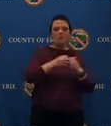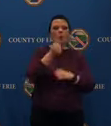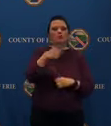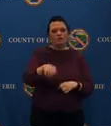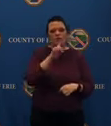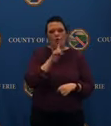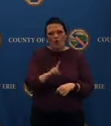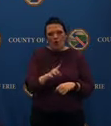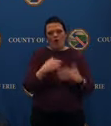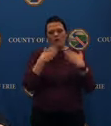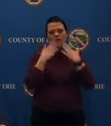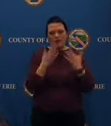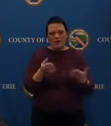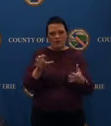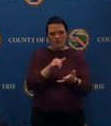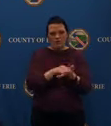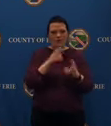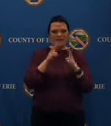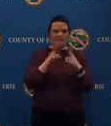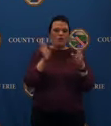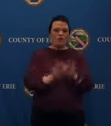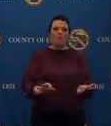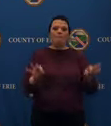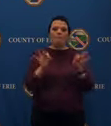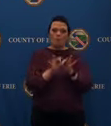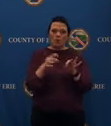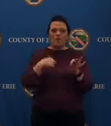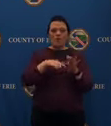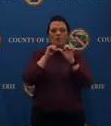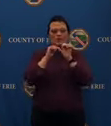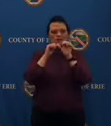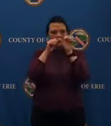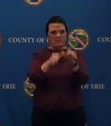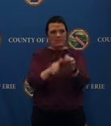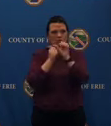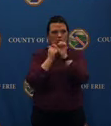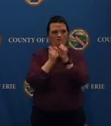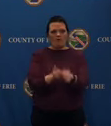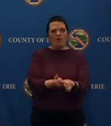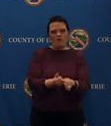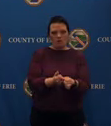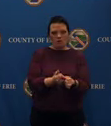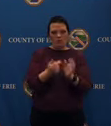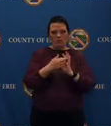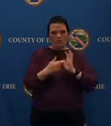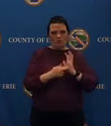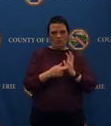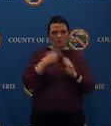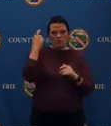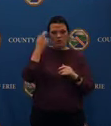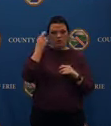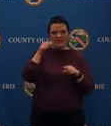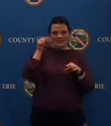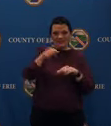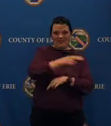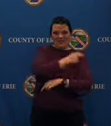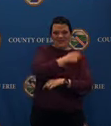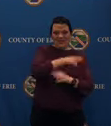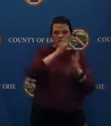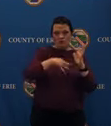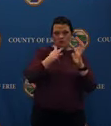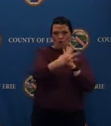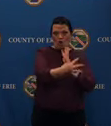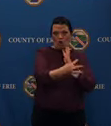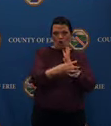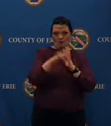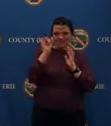that. I think it's very important that we continue to follow those. One of the reasons that this hospitalization chart is as